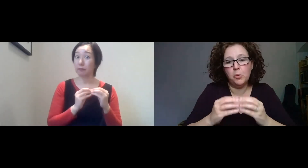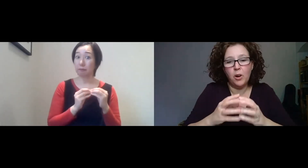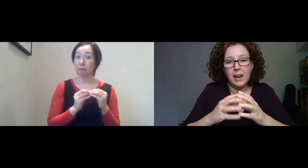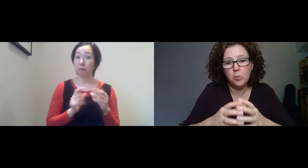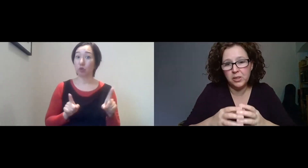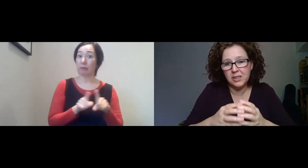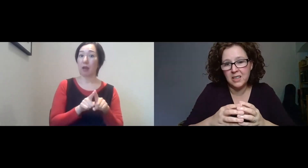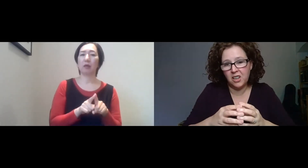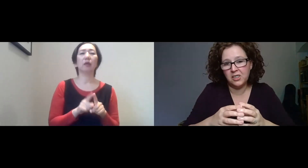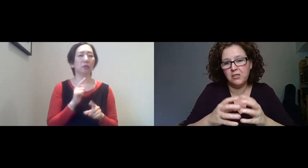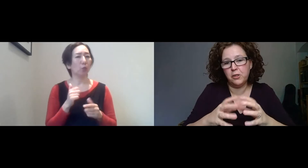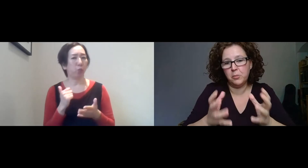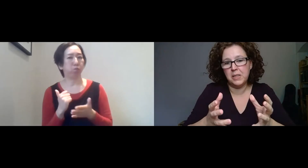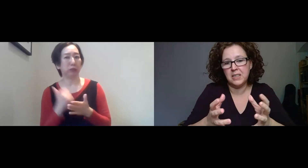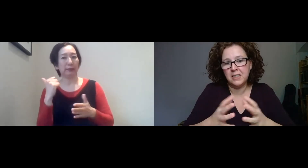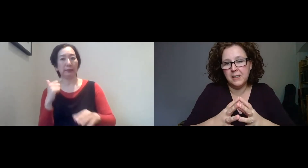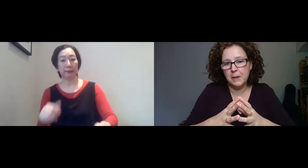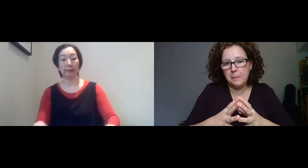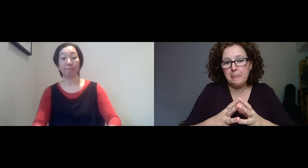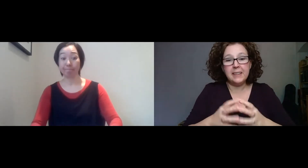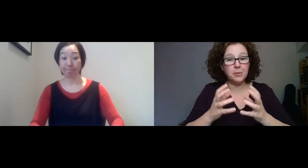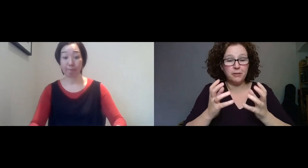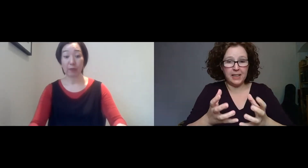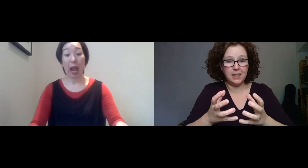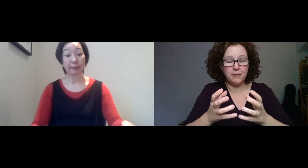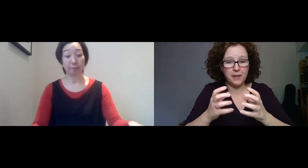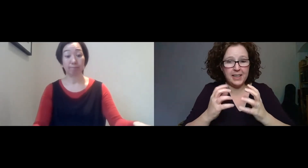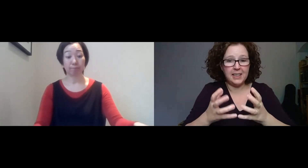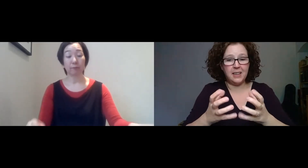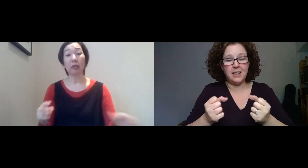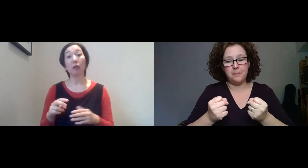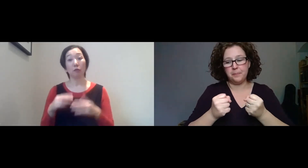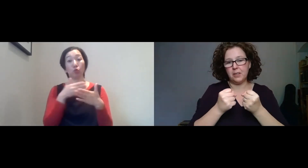page about what I wanted as an artist for the piece. And that was a very